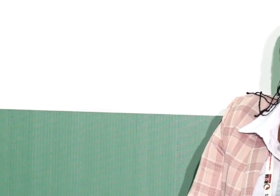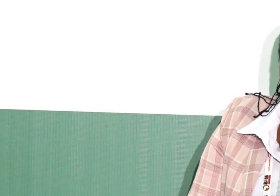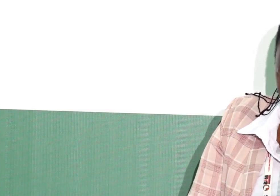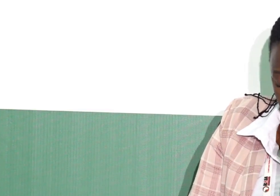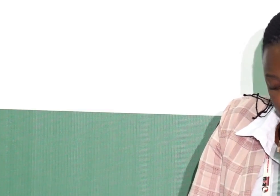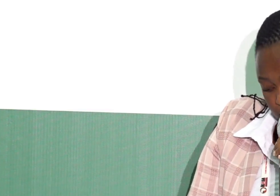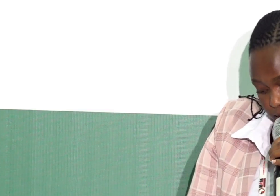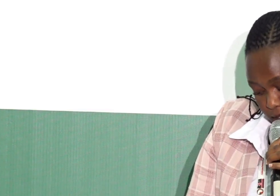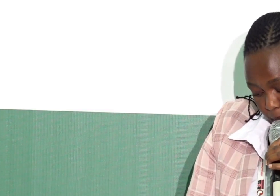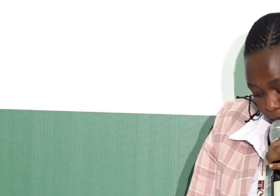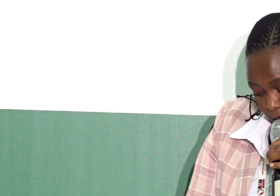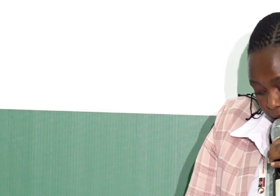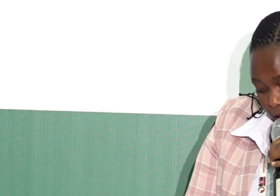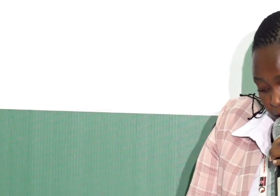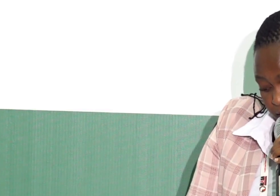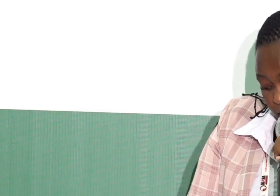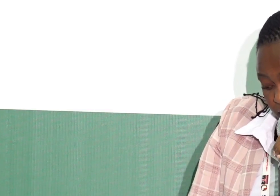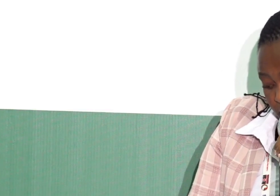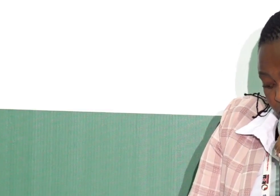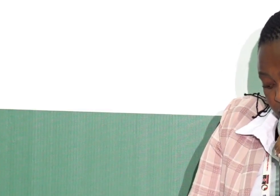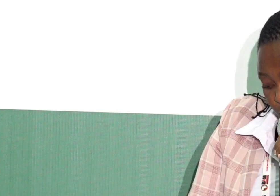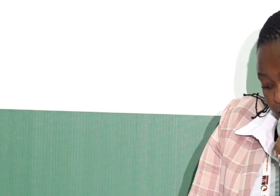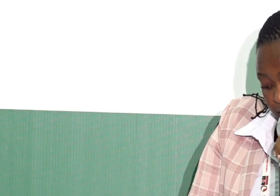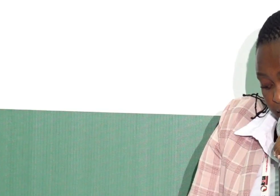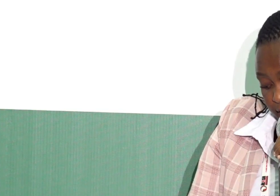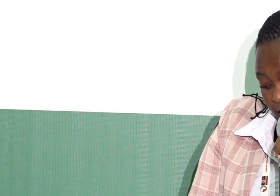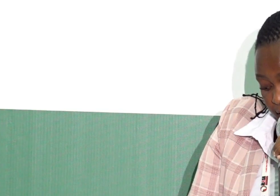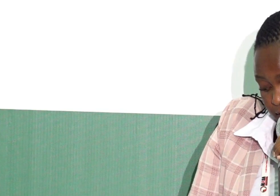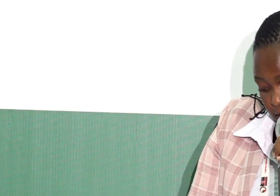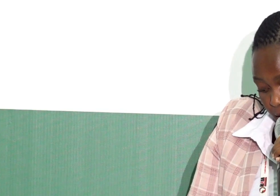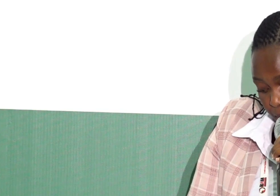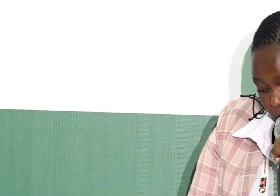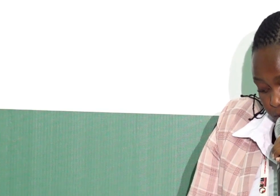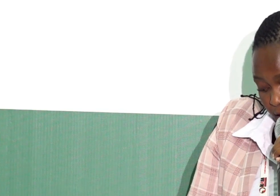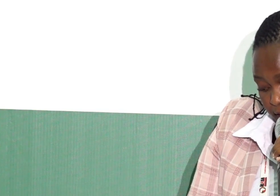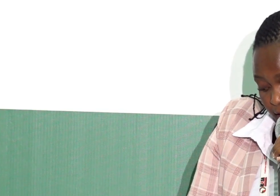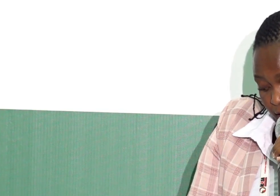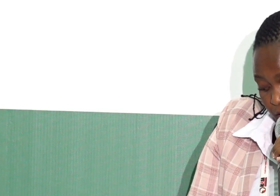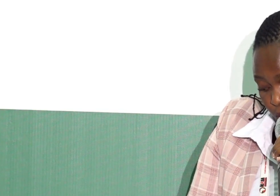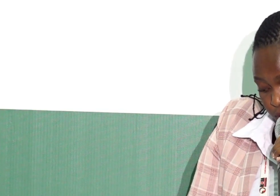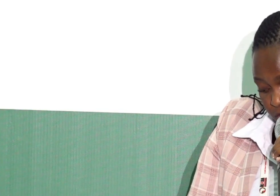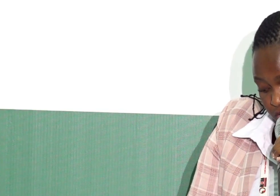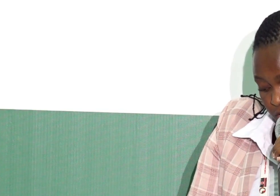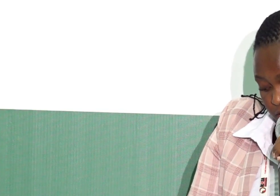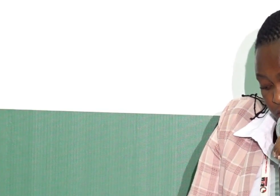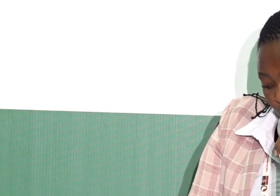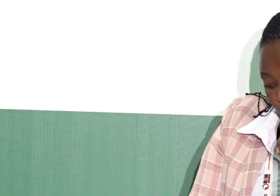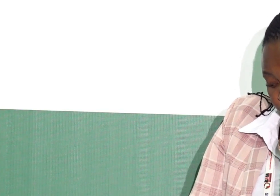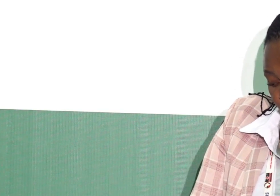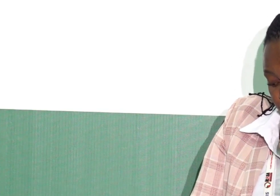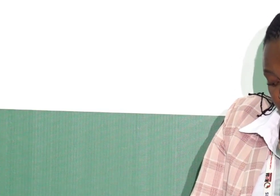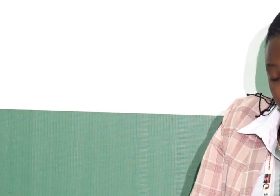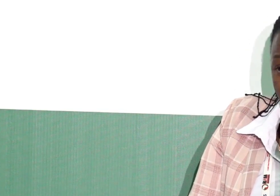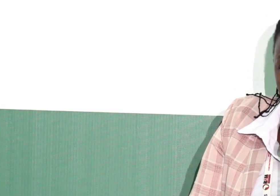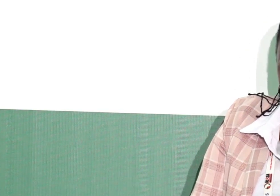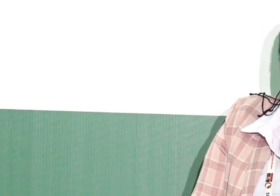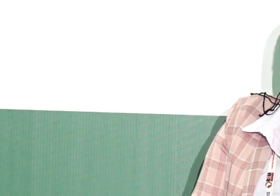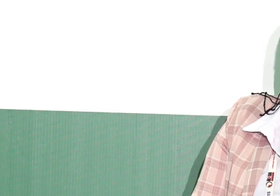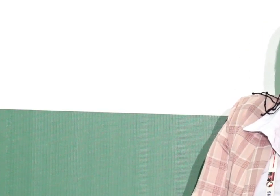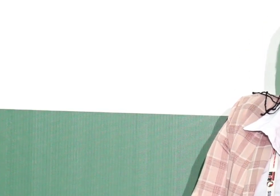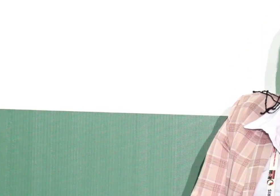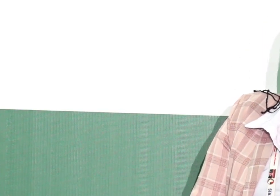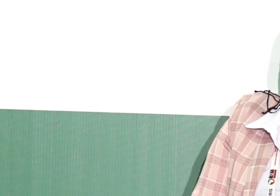these cases. And then the question that asked about underlying conditions for the